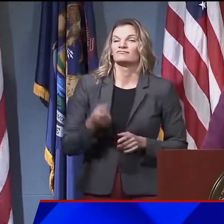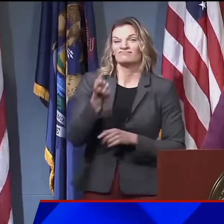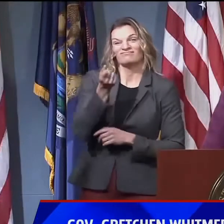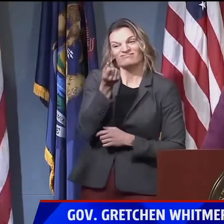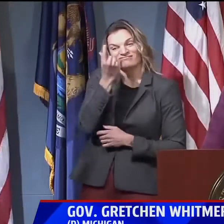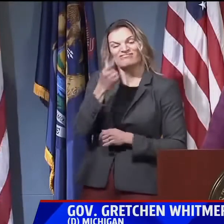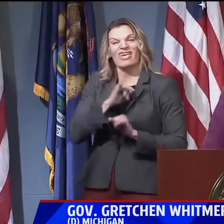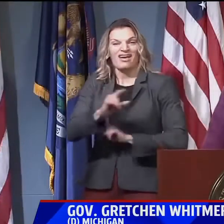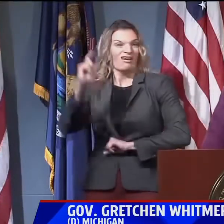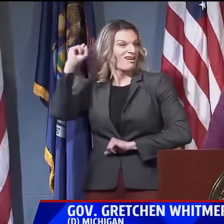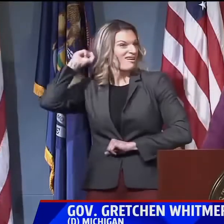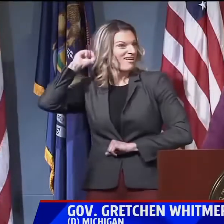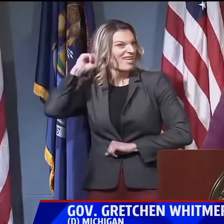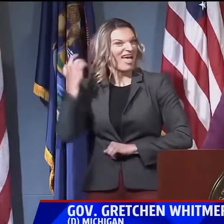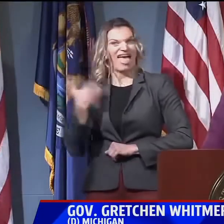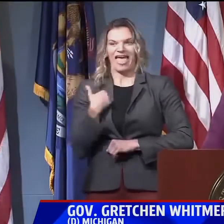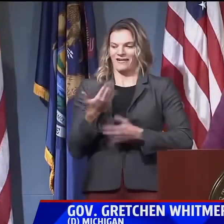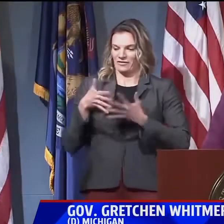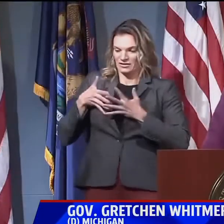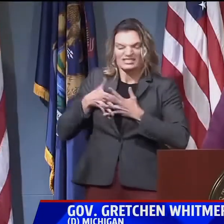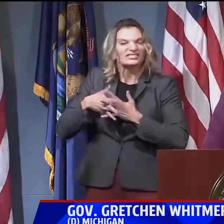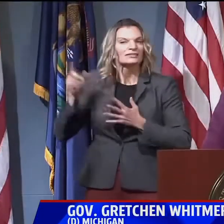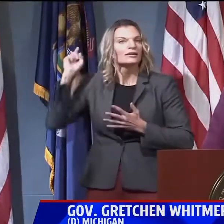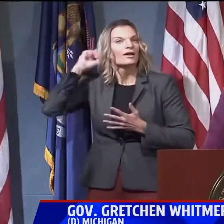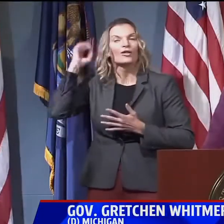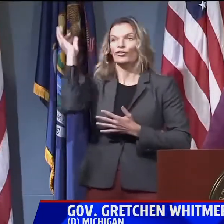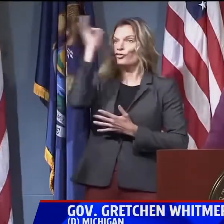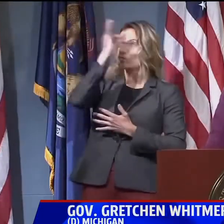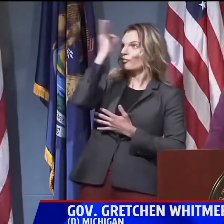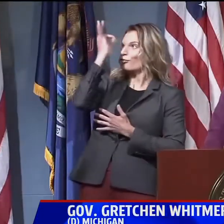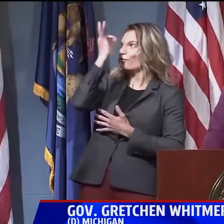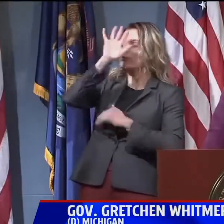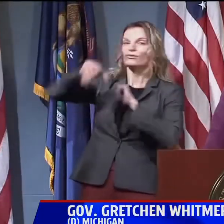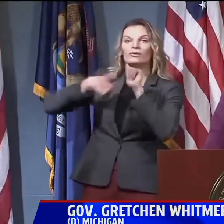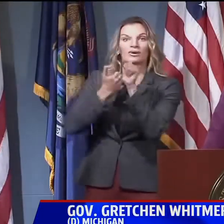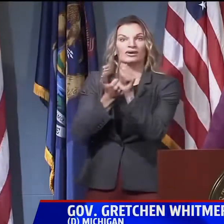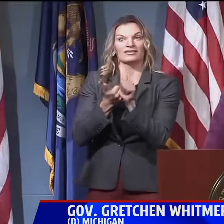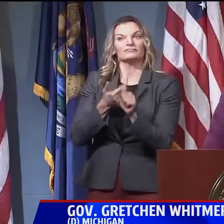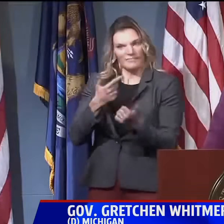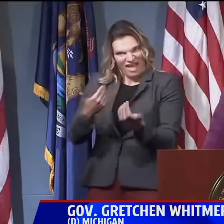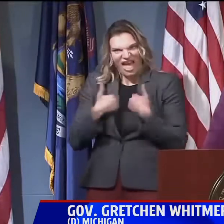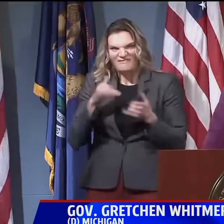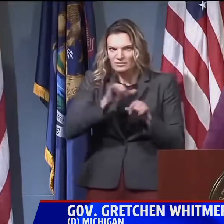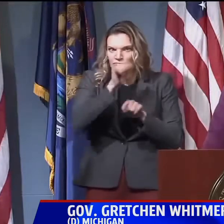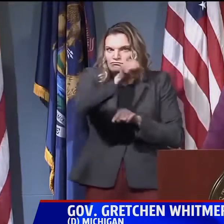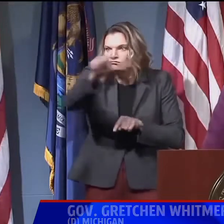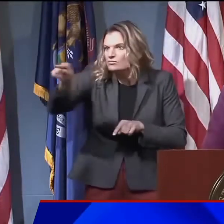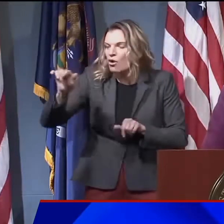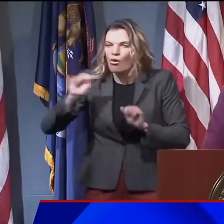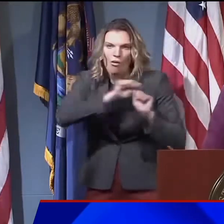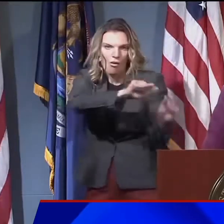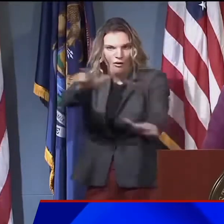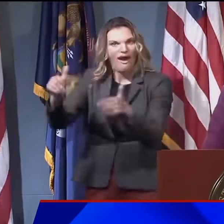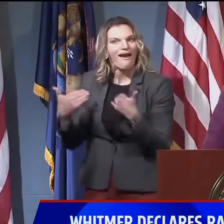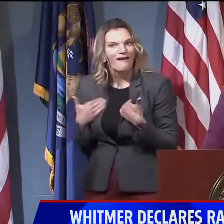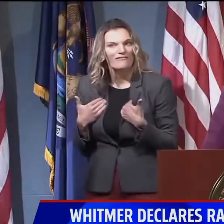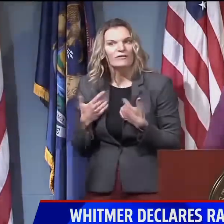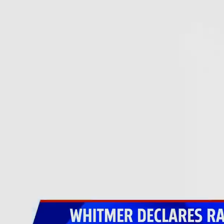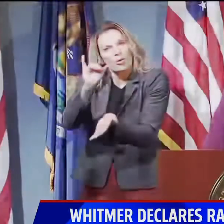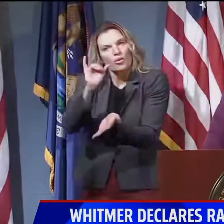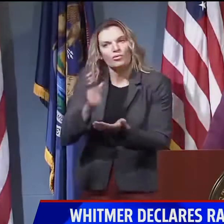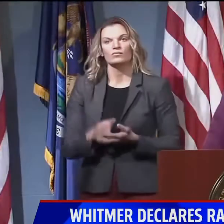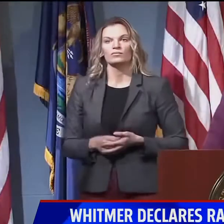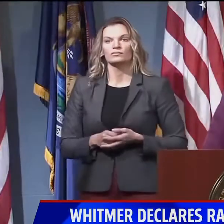we have a duty to understand how those tendencies impact our actions on the lives of